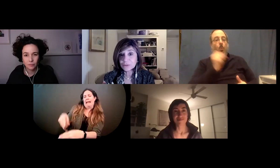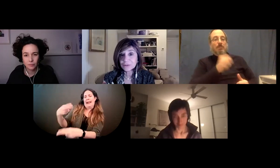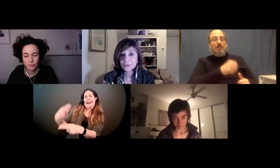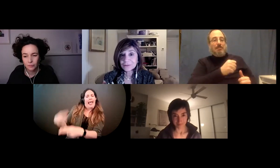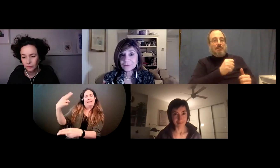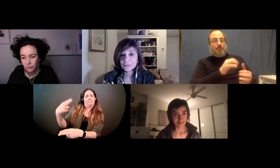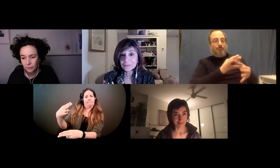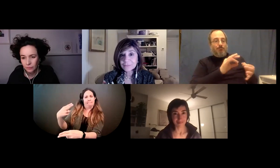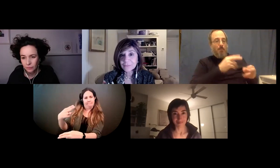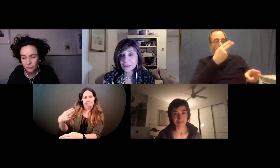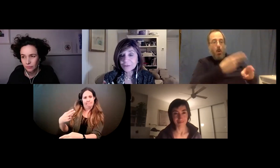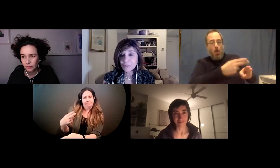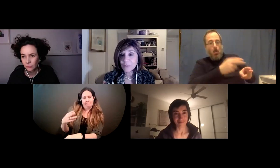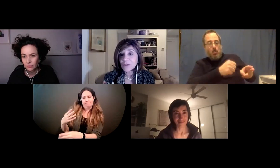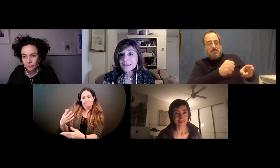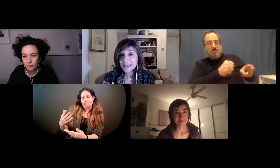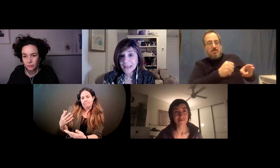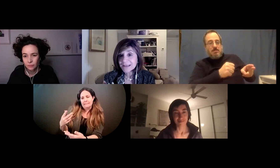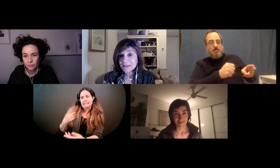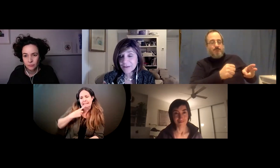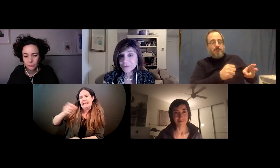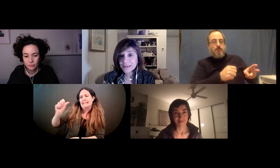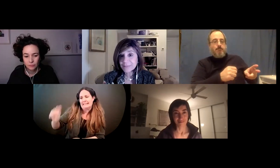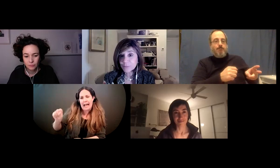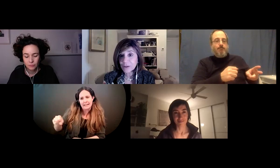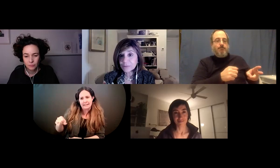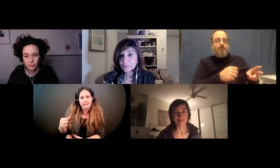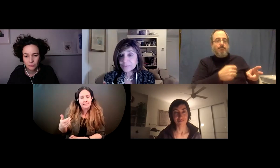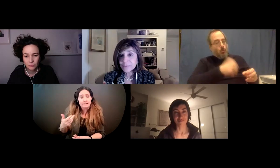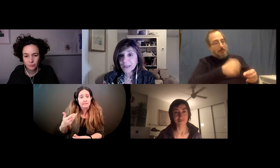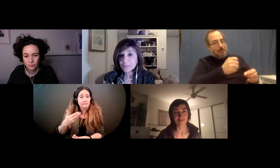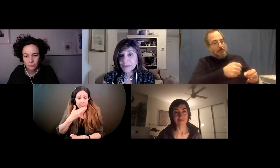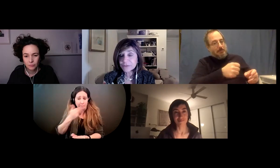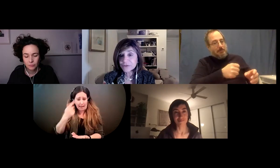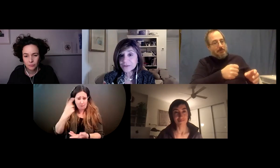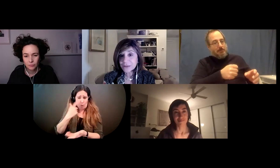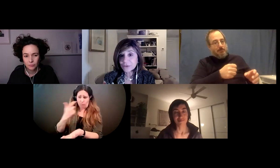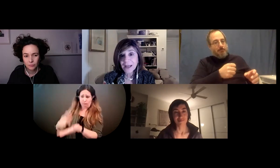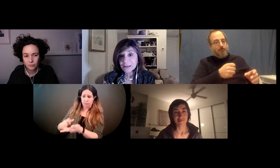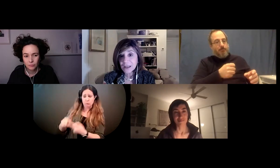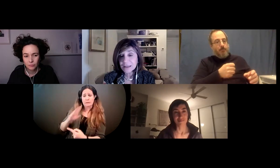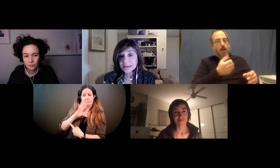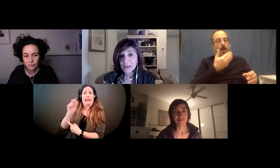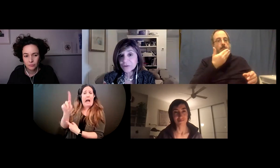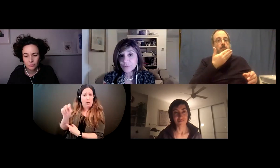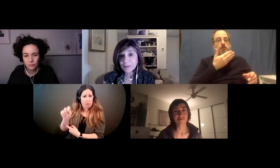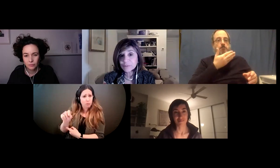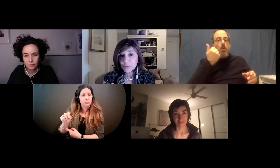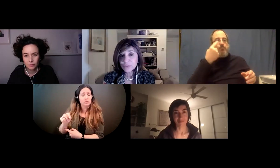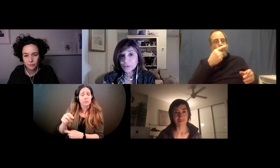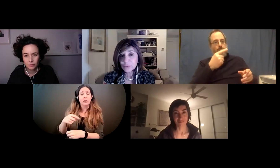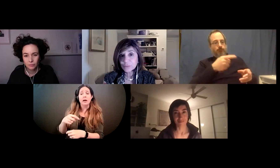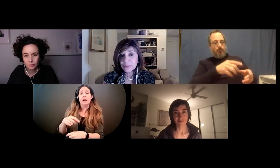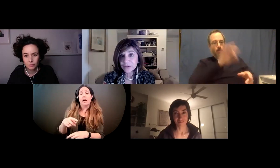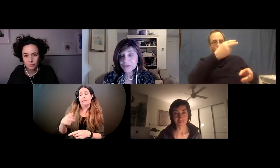two. I want to say yes, better to name the problem and better to get your allies on the problem